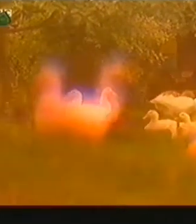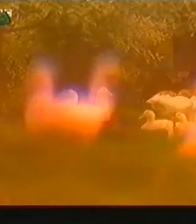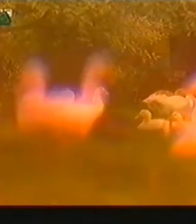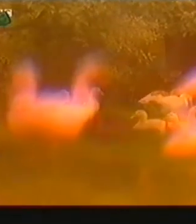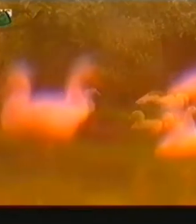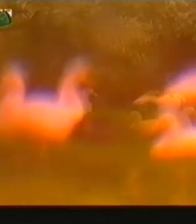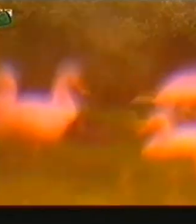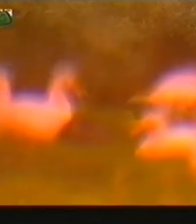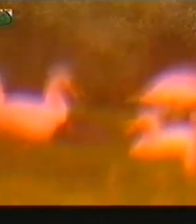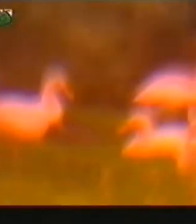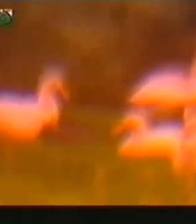ourselves.